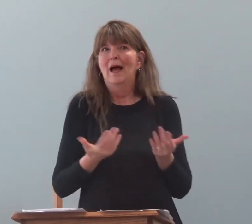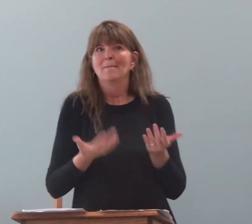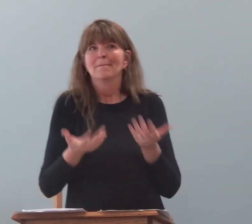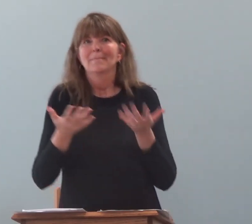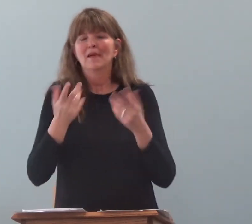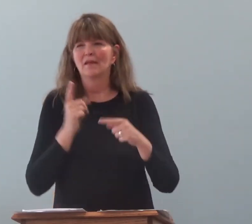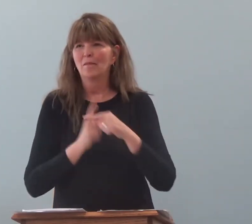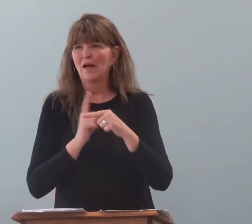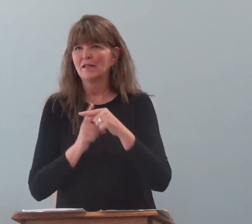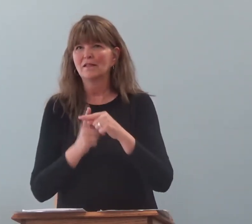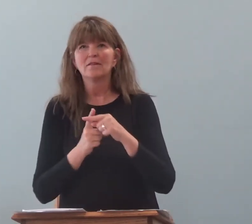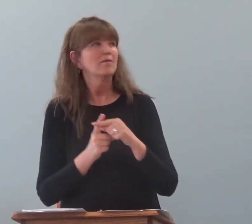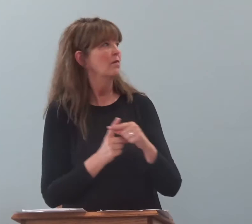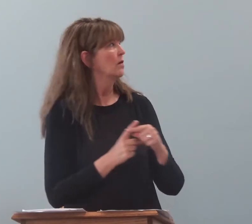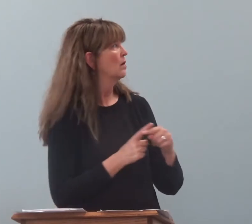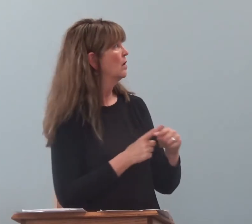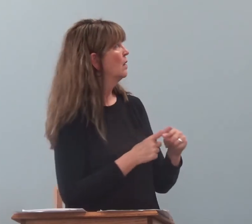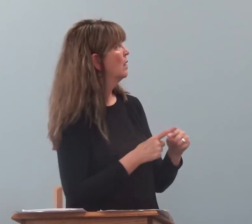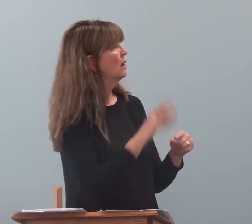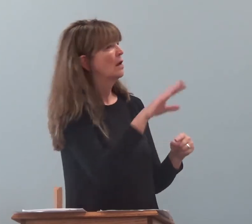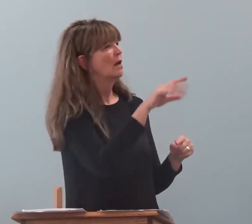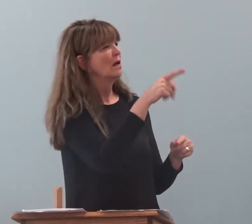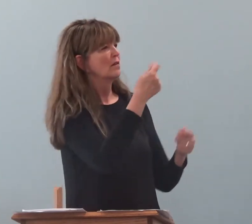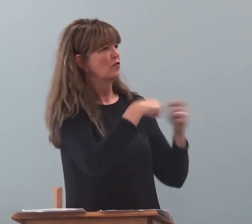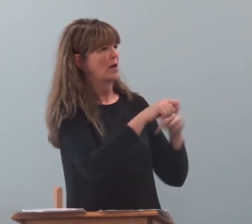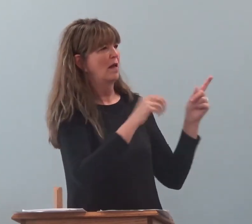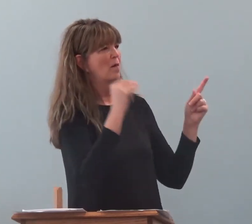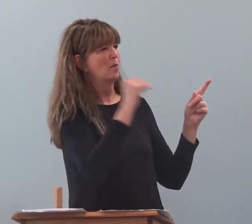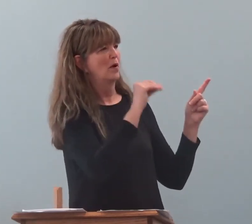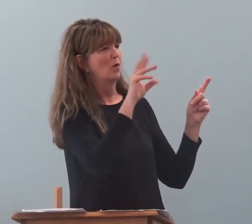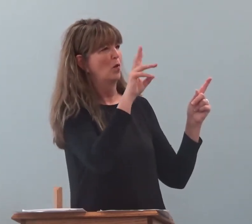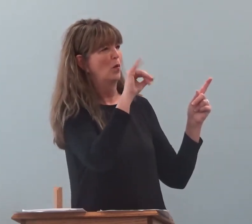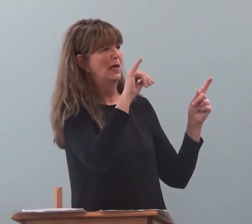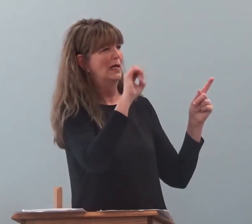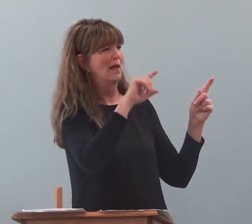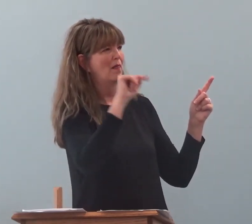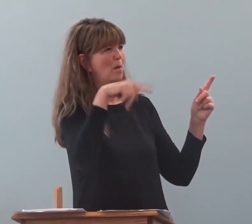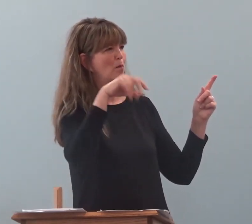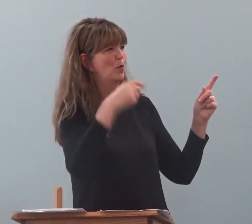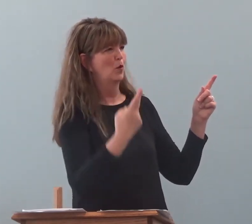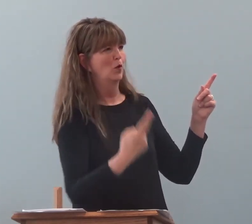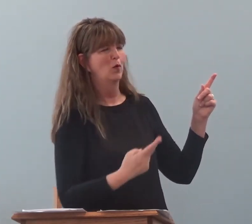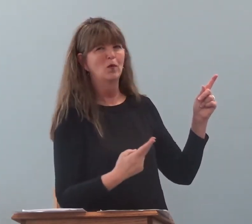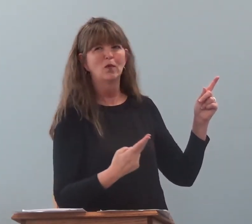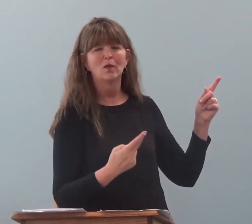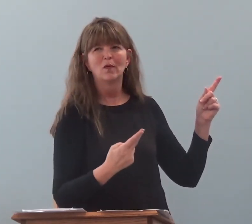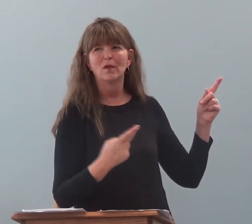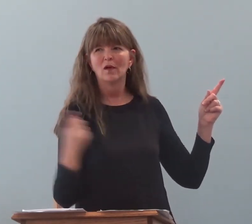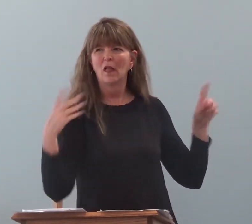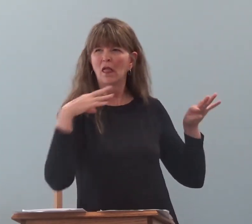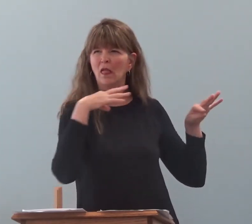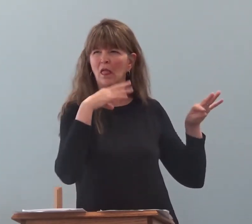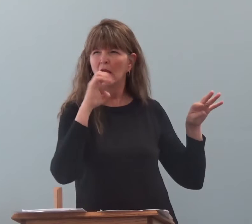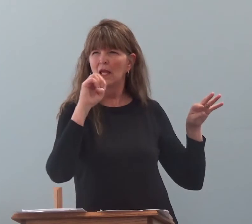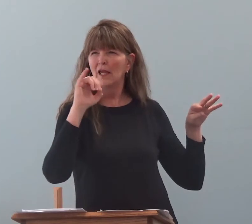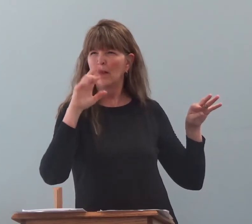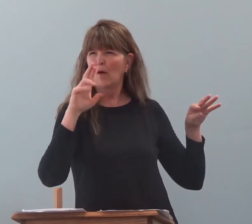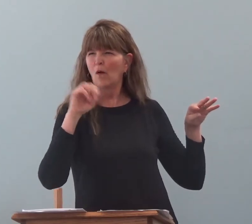not saying negative stuff. We have to practice becoming positive. Can you change that picture to Winnie the Pooh? I don't think we need